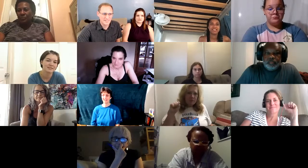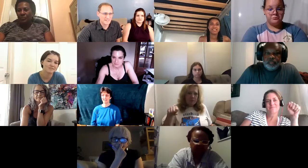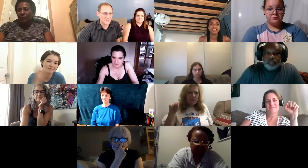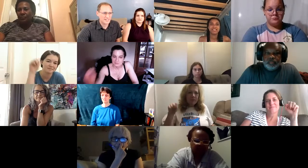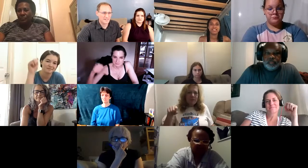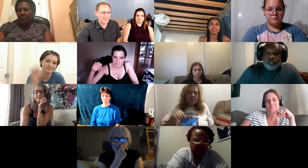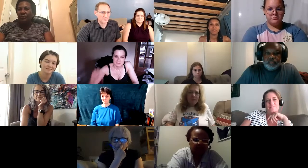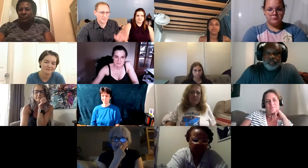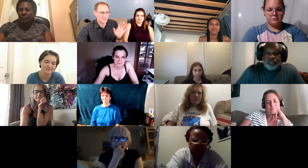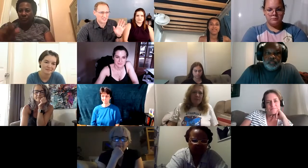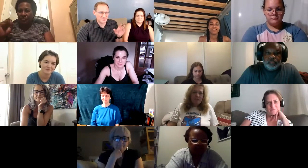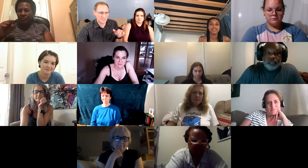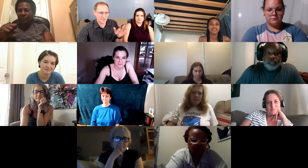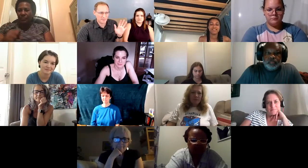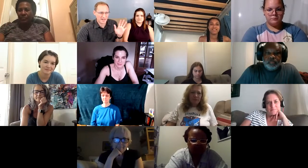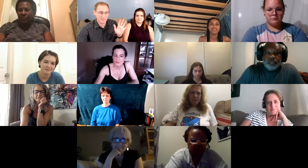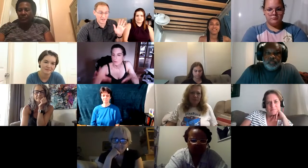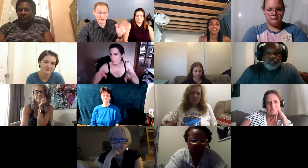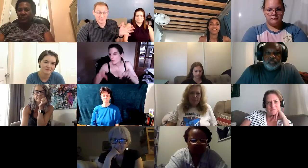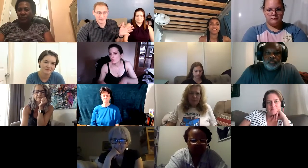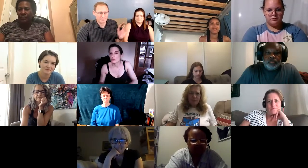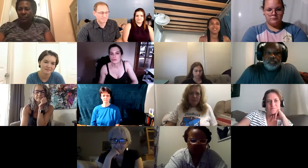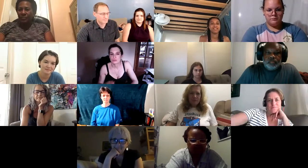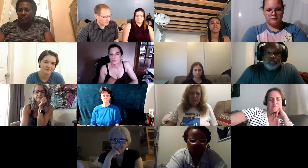they can hear. Yeah. Okay. My computer just said